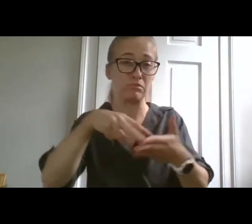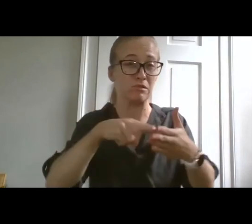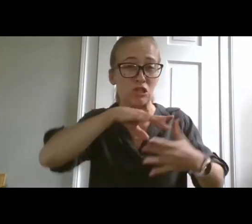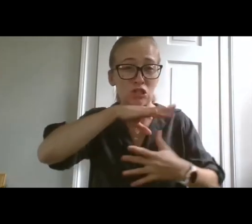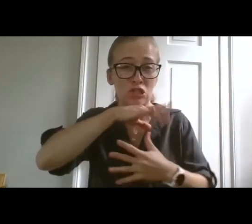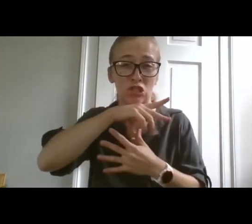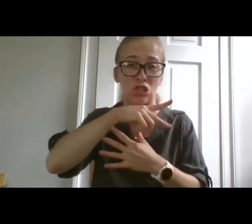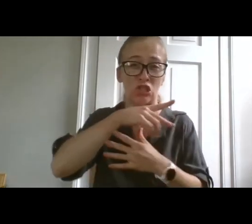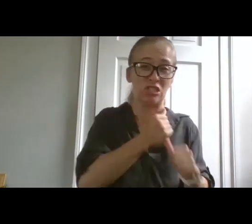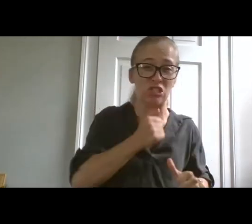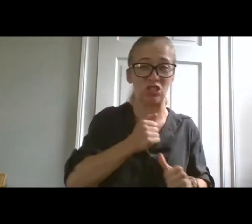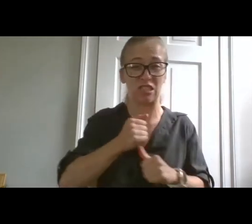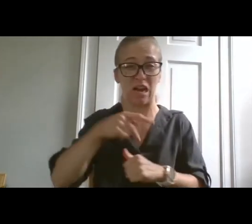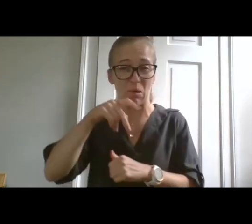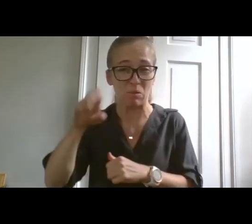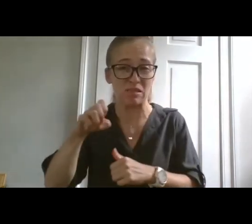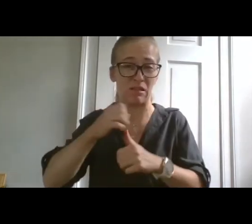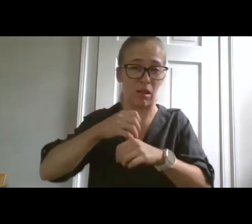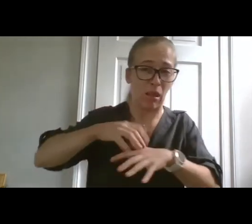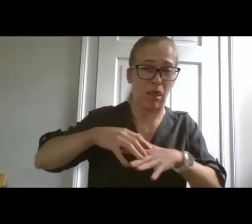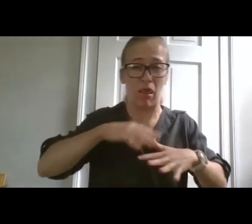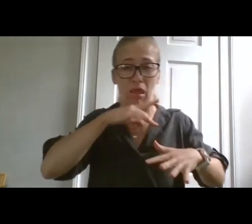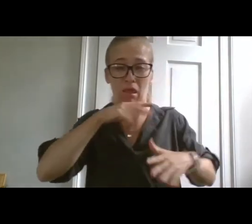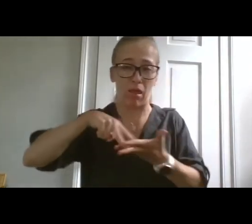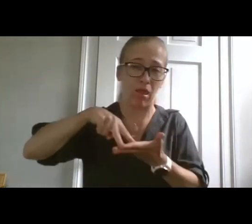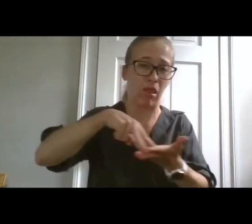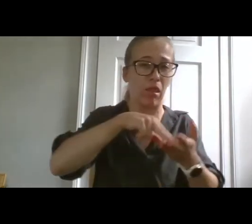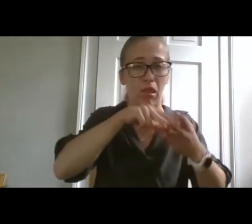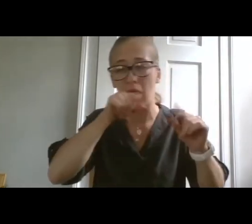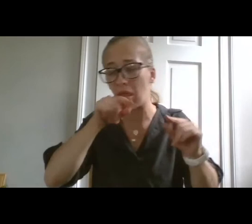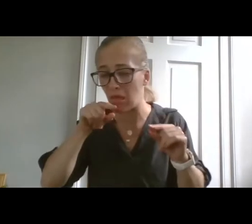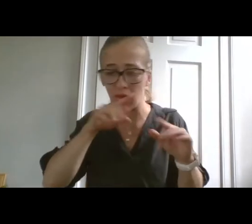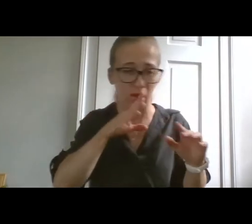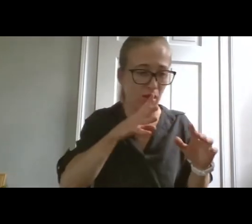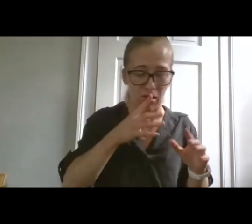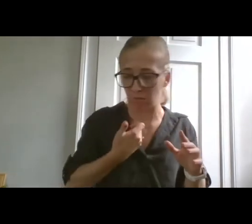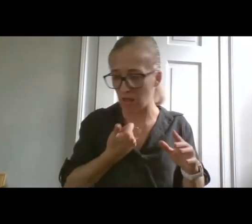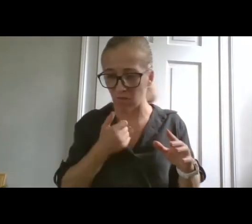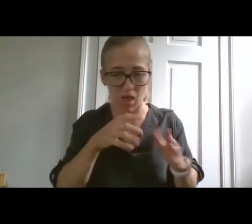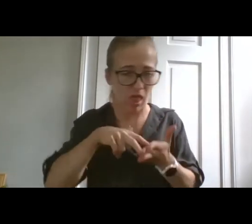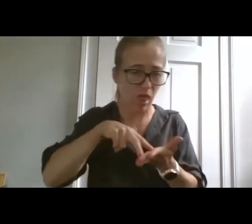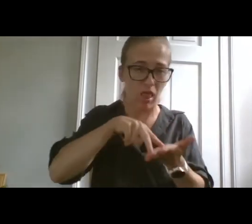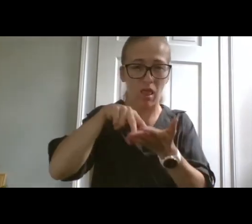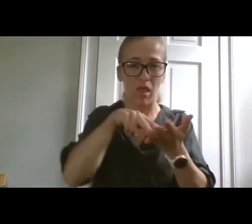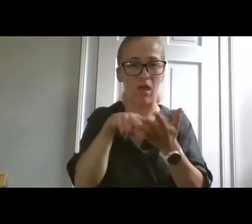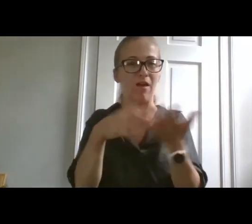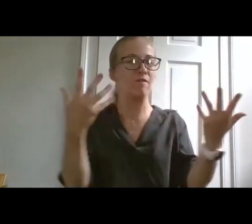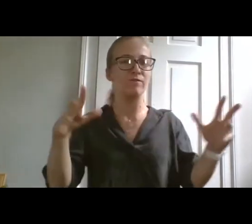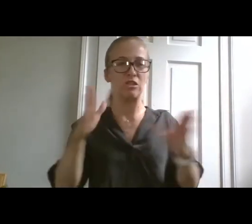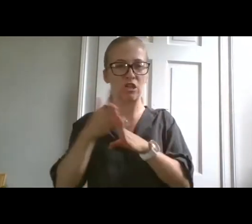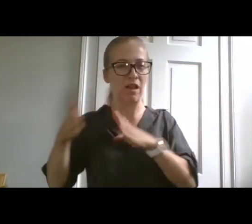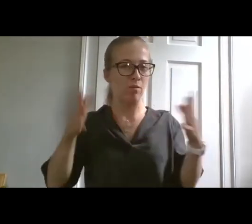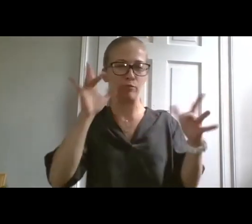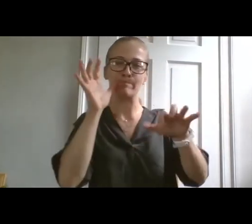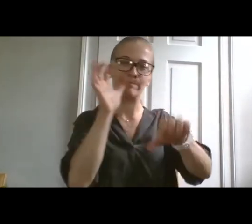his pants, mumbling to himself, in sight of the neighbors who stare at him openly, too accustomed to him by now to